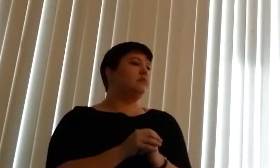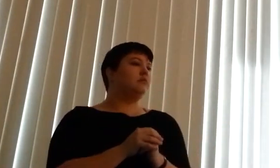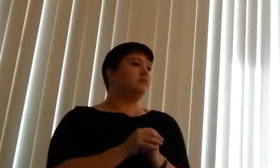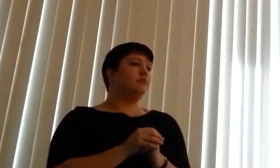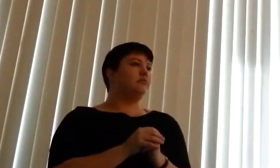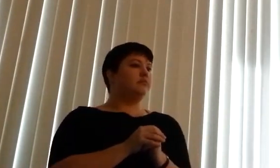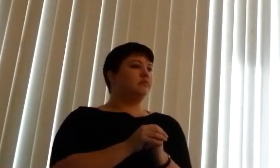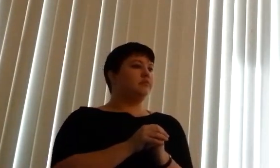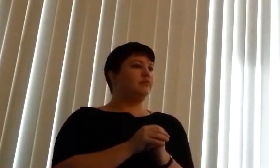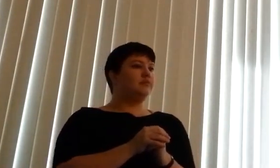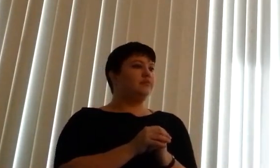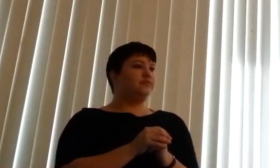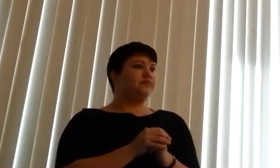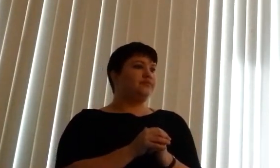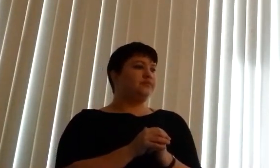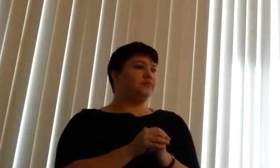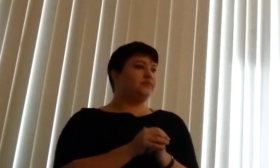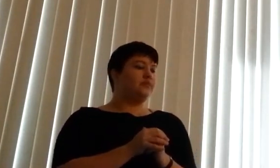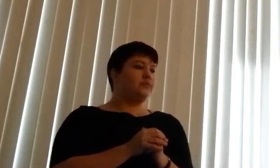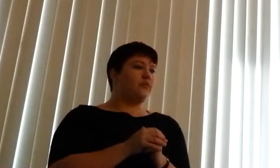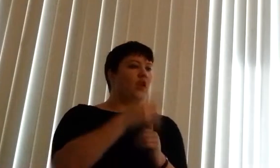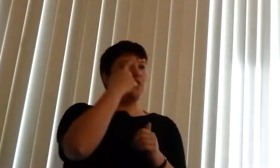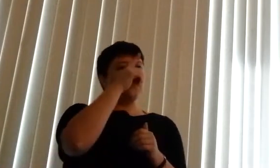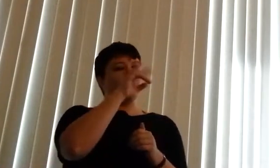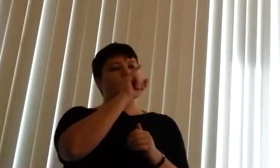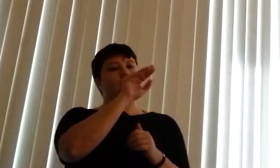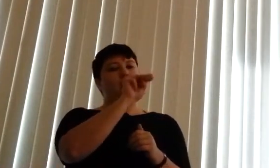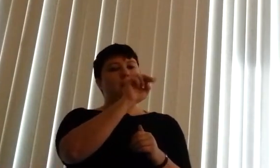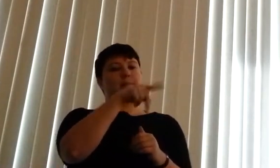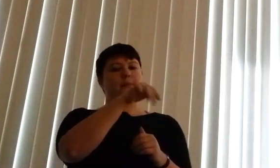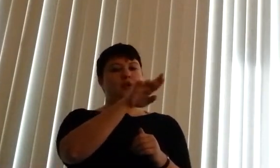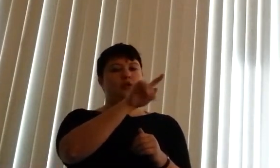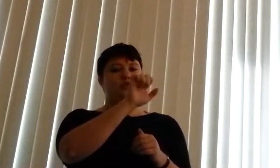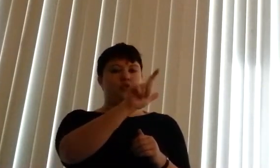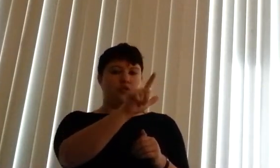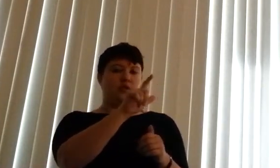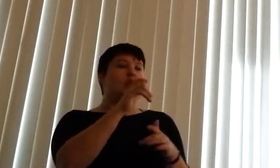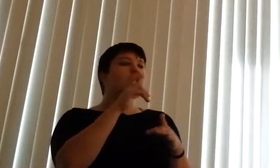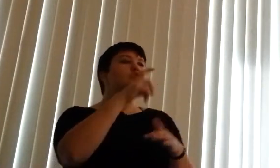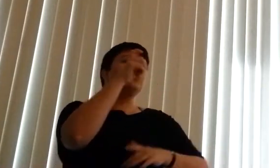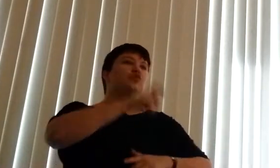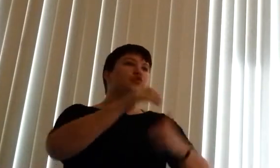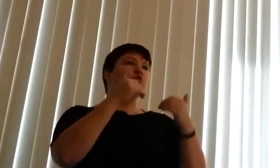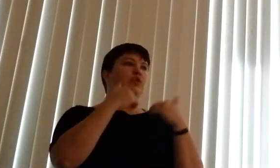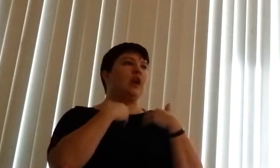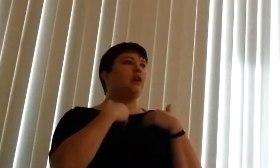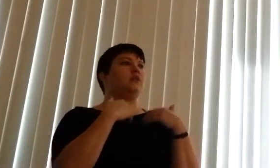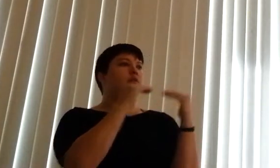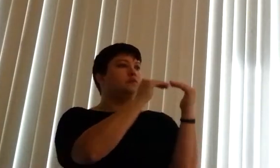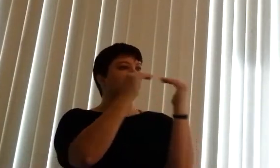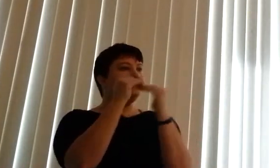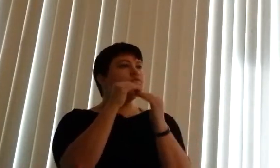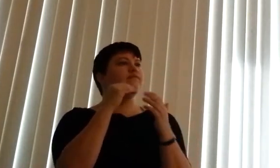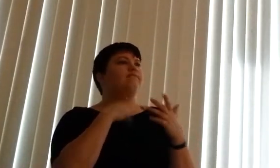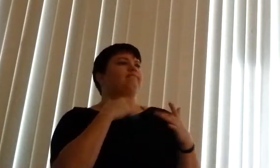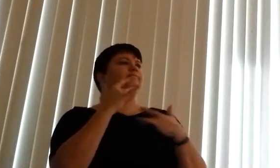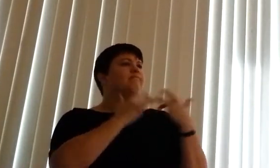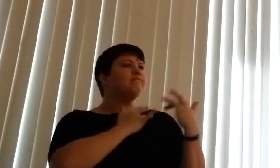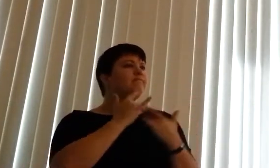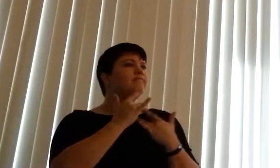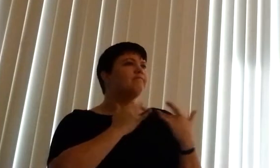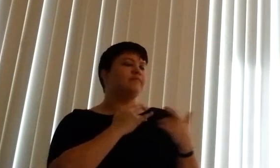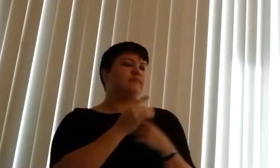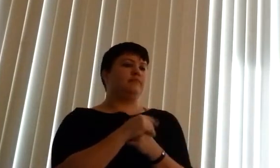an impartial distribution of scarce resources, equal concern. Now, Cam doesn't say a lot about